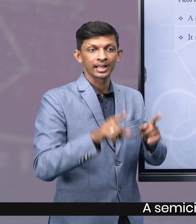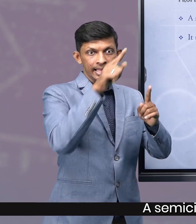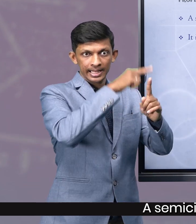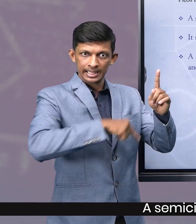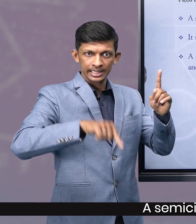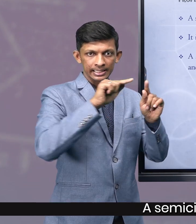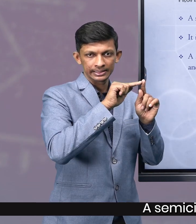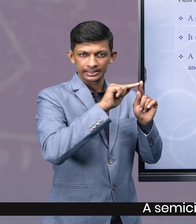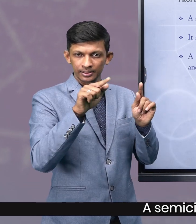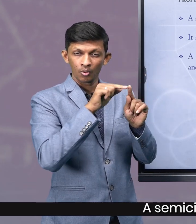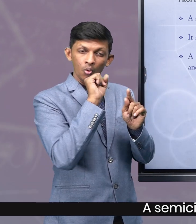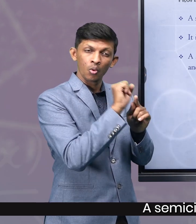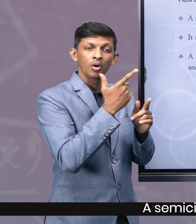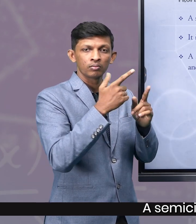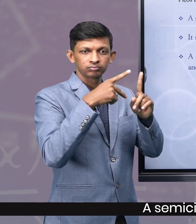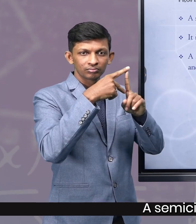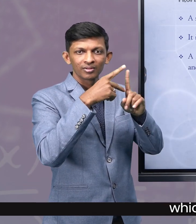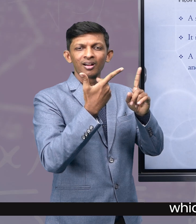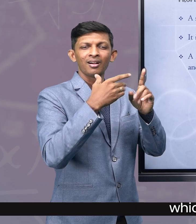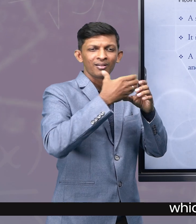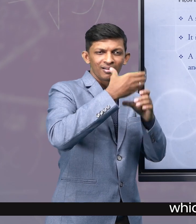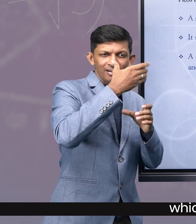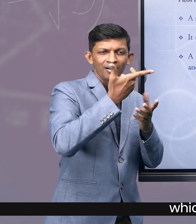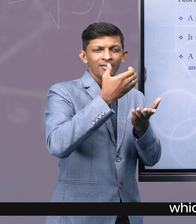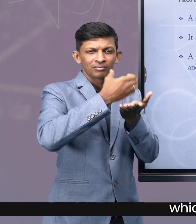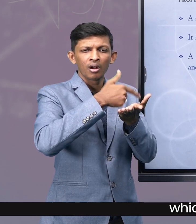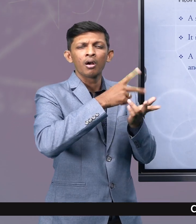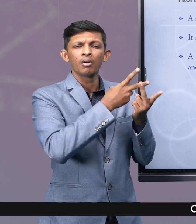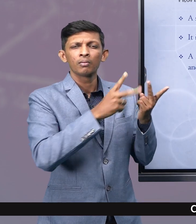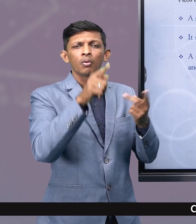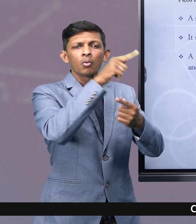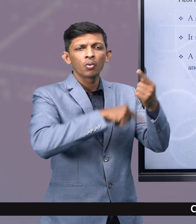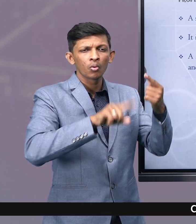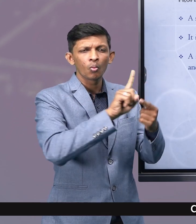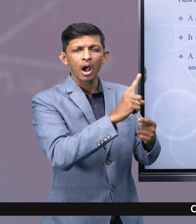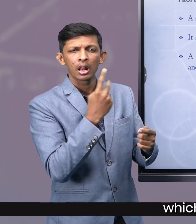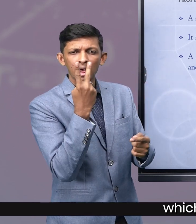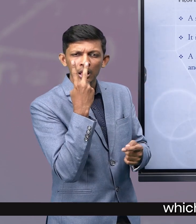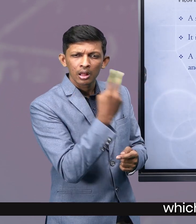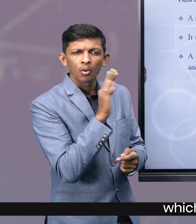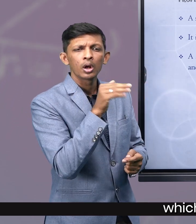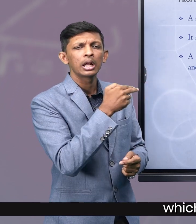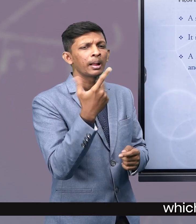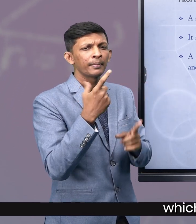A semicircle has one curved edge, which is its circumference, and one straight edge, which is called its